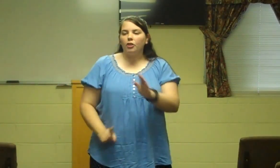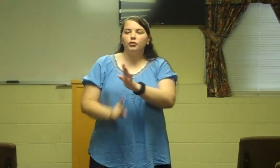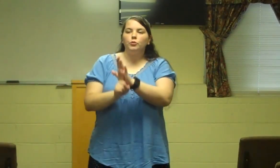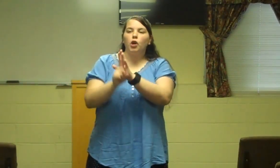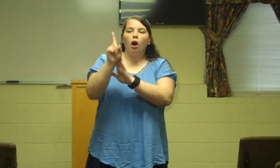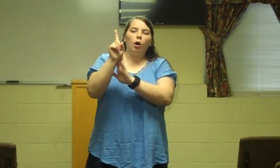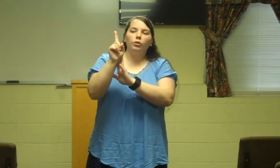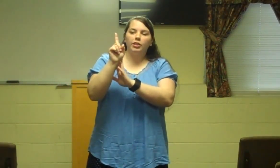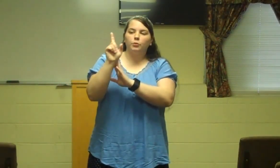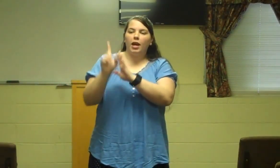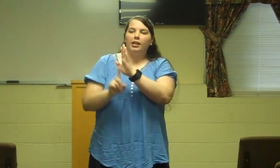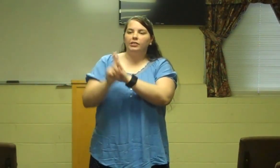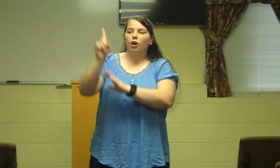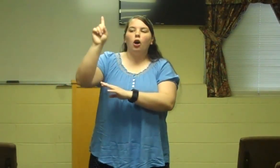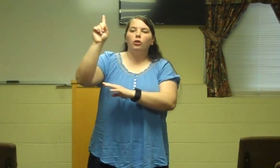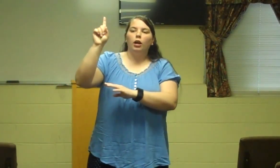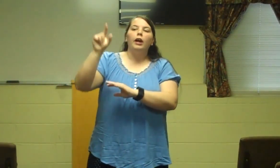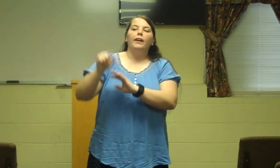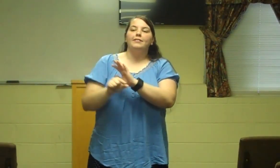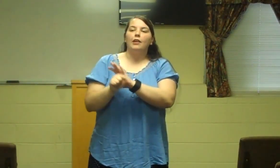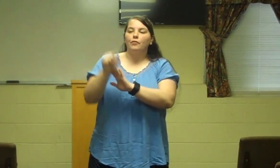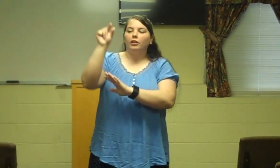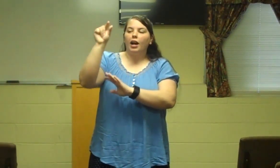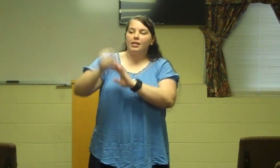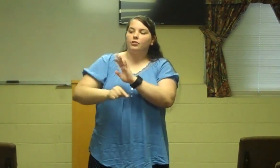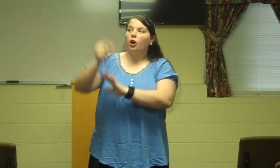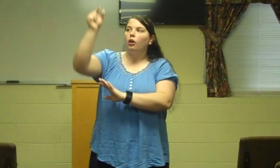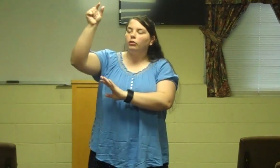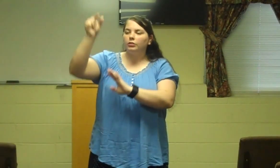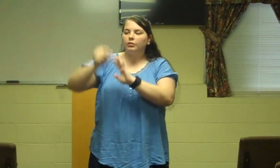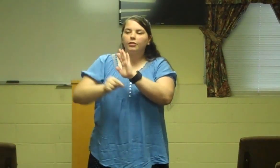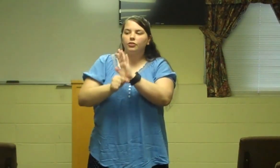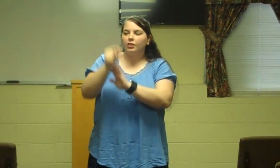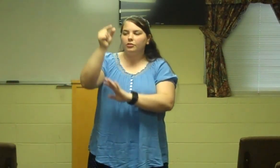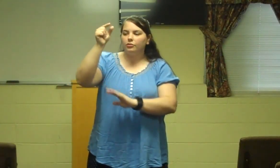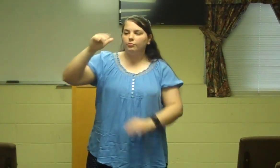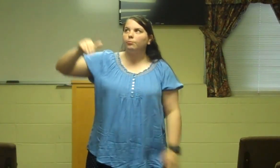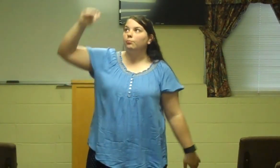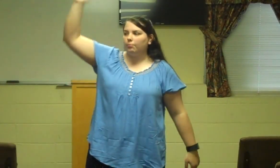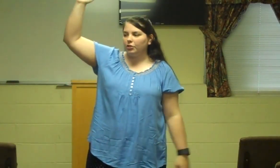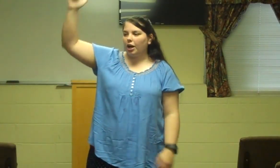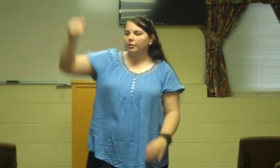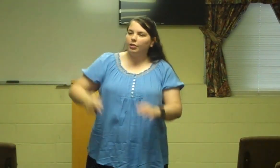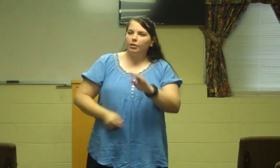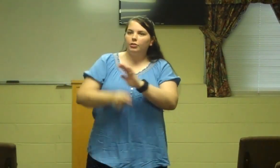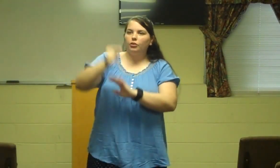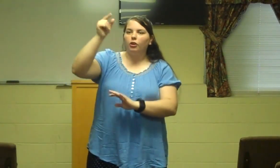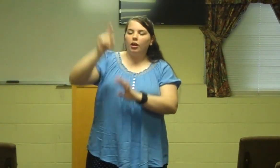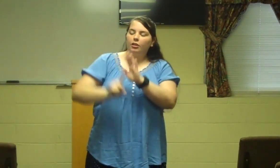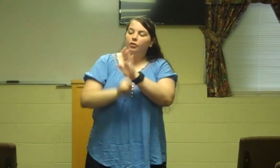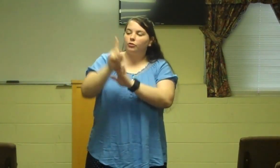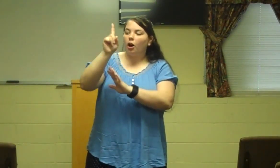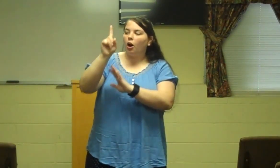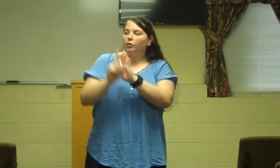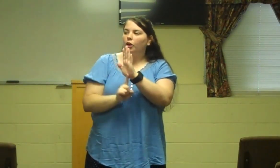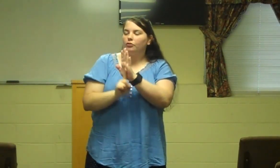can also do tall this way, tall. Like the sign for Goliath's tall, because he's a giant jaw. So tall,